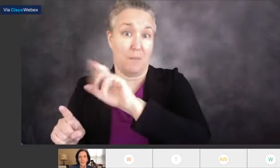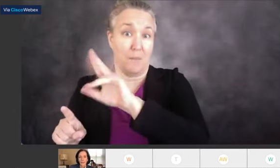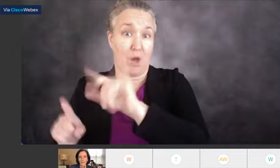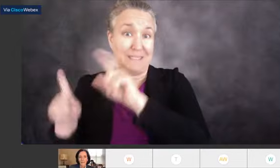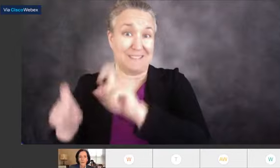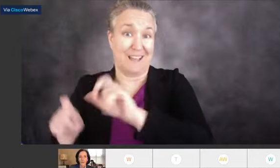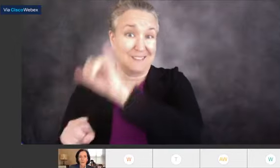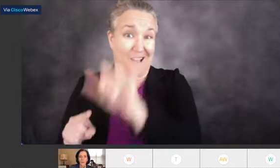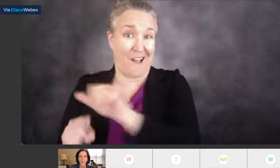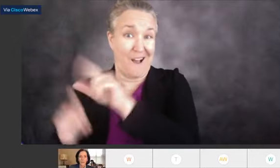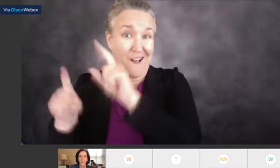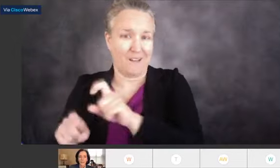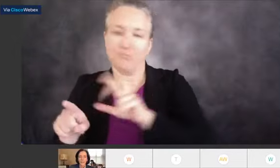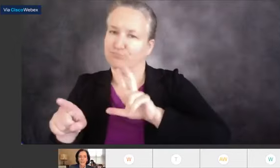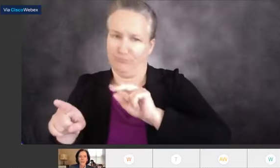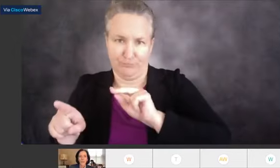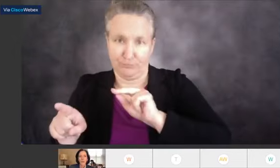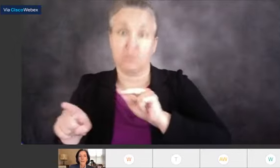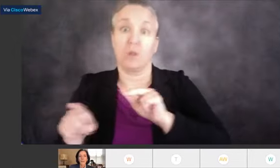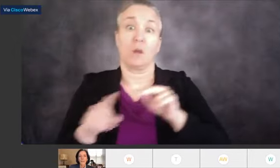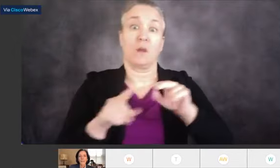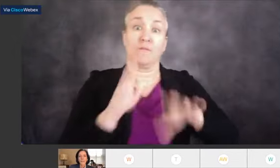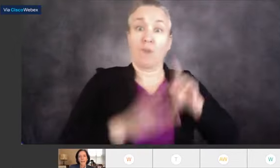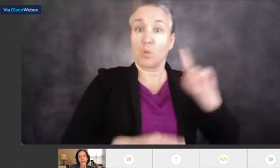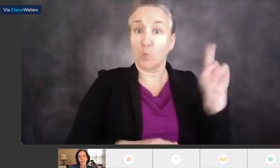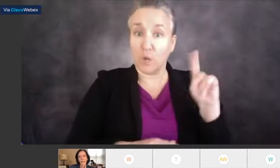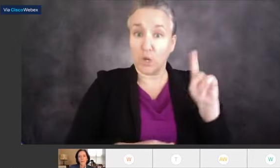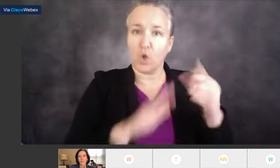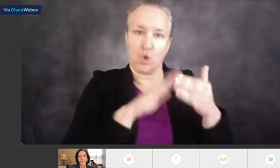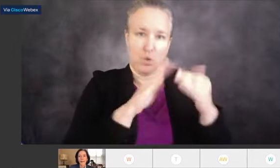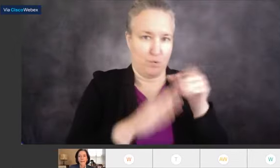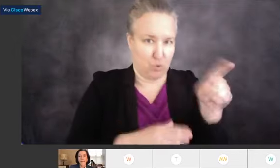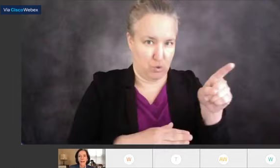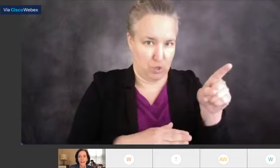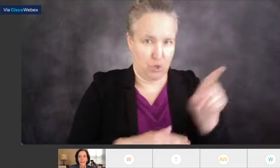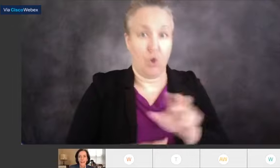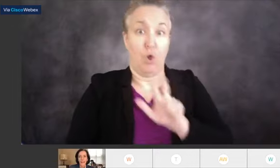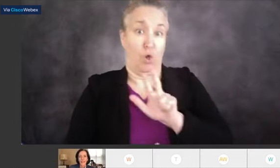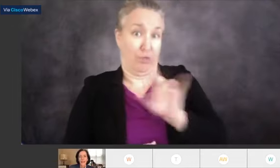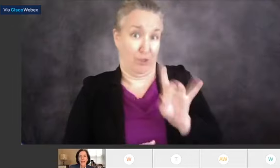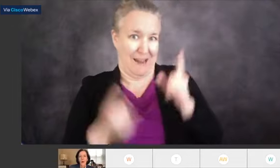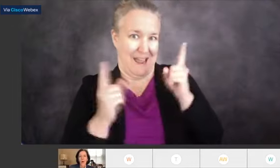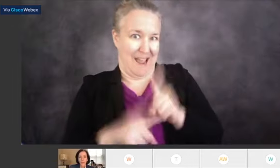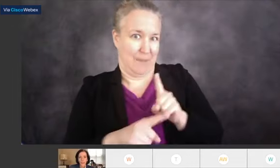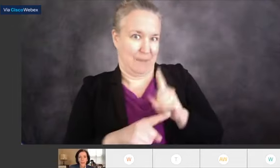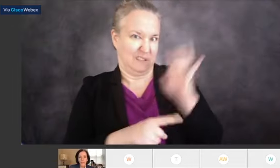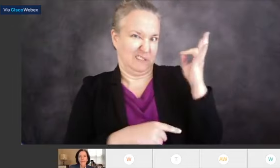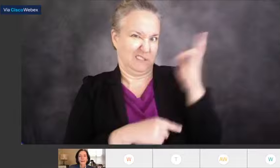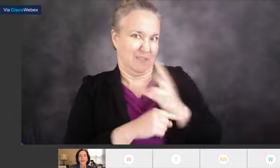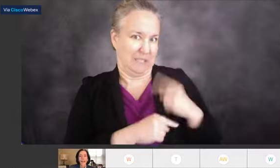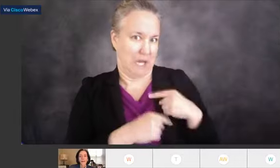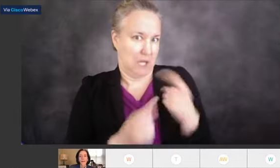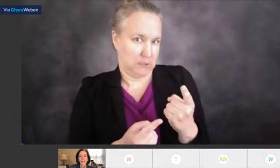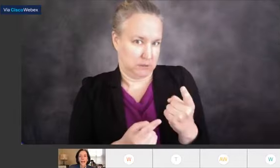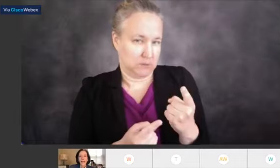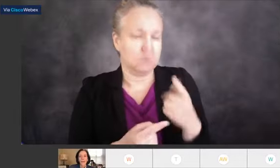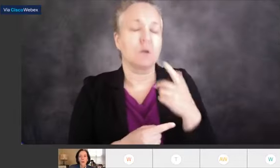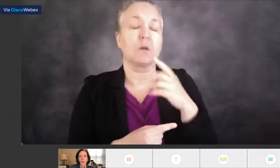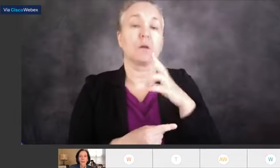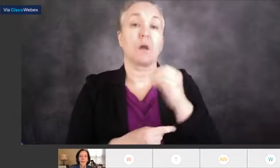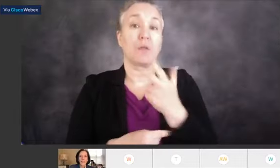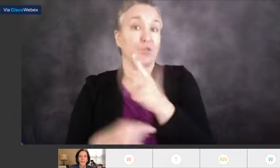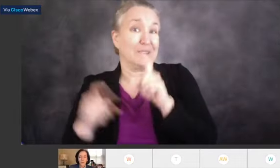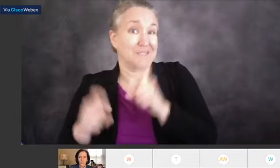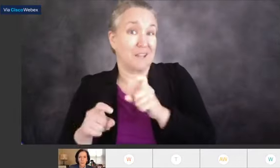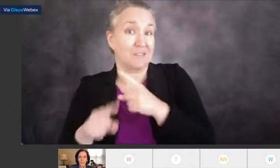41 of these cases are from the community. 38 tests are from the last 7 days or less, and 3 tests